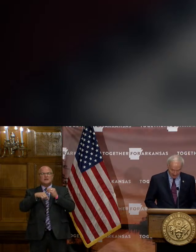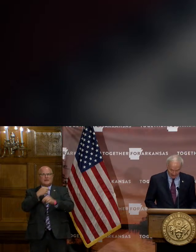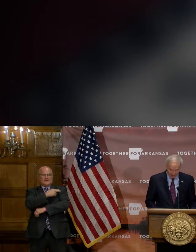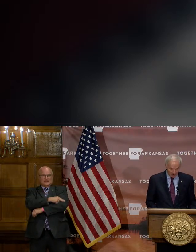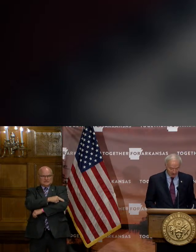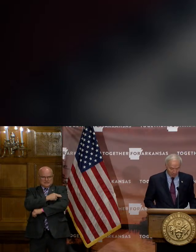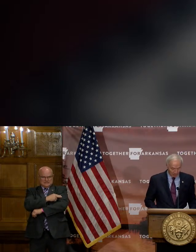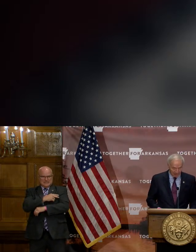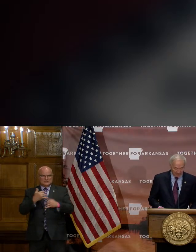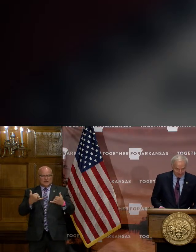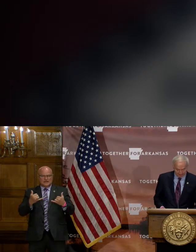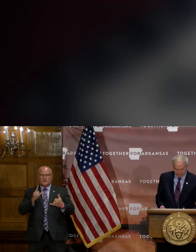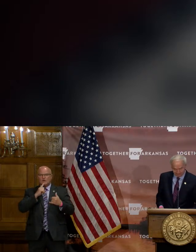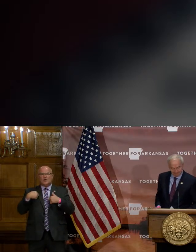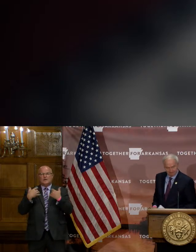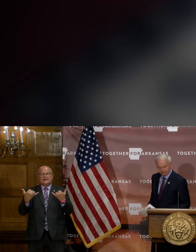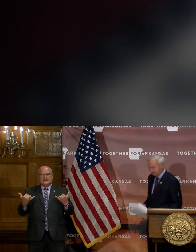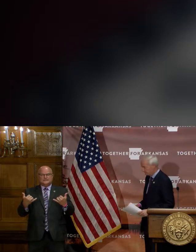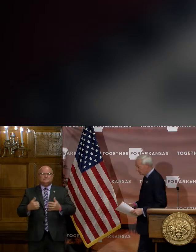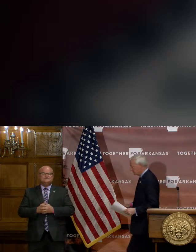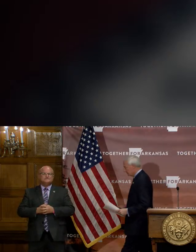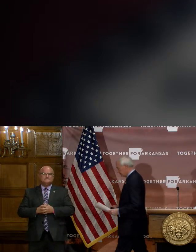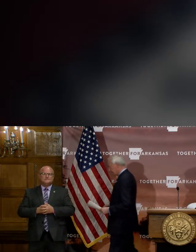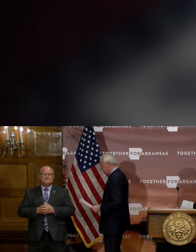the hospitalizations and where we are.